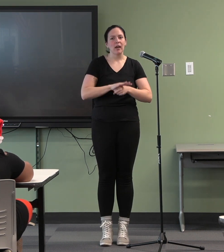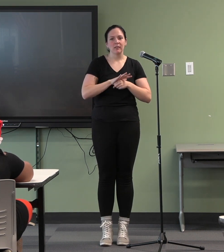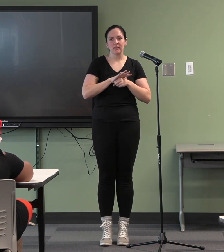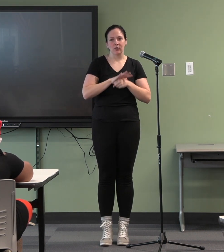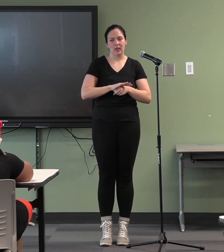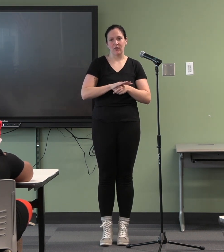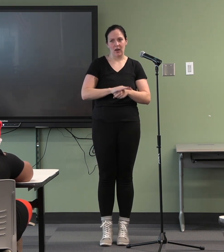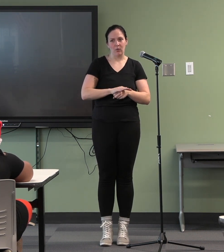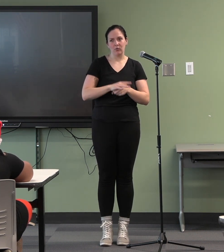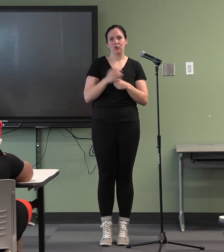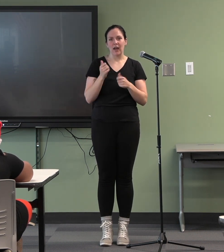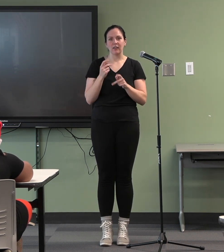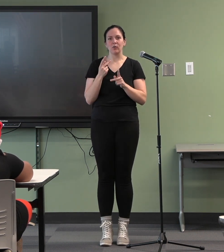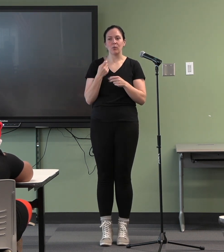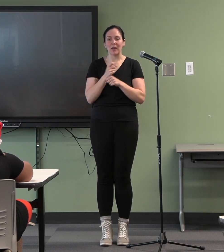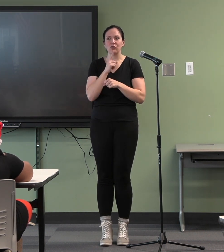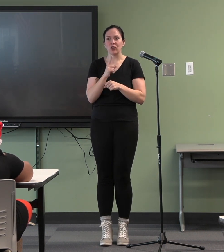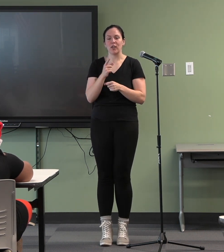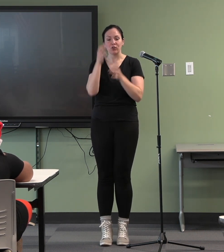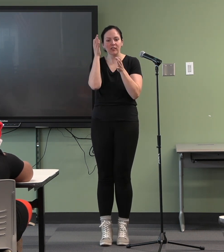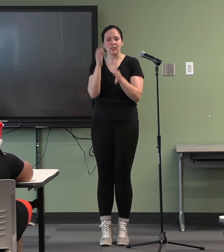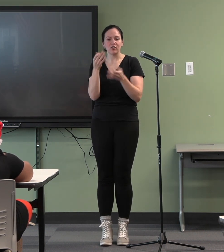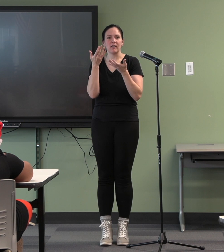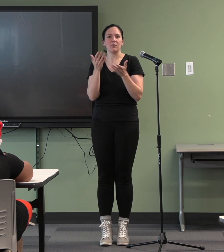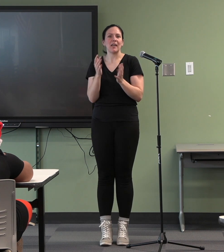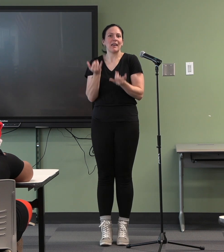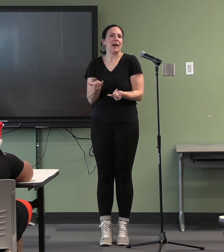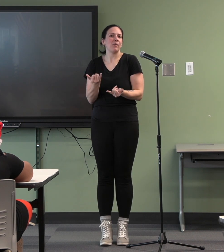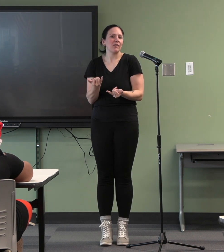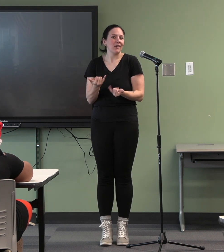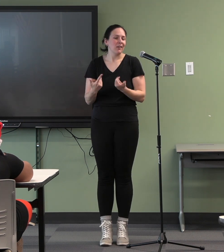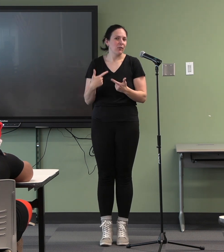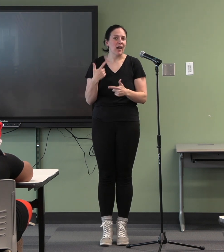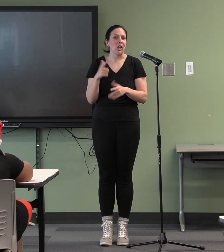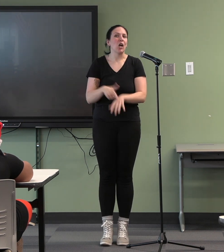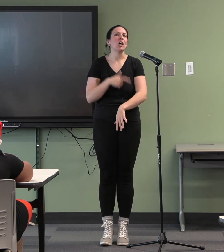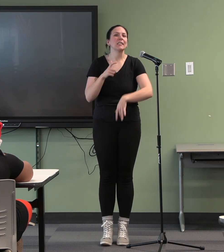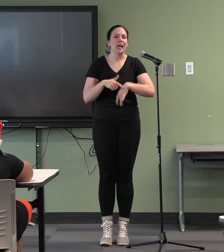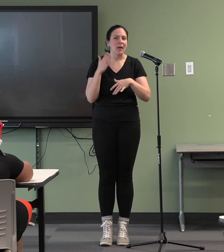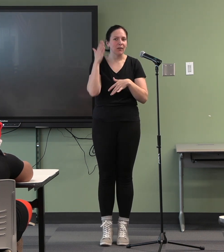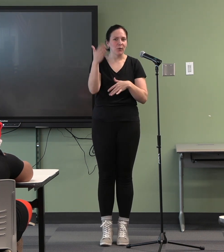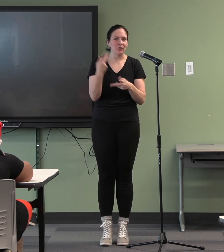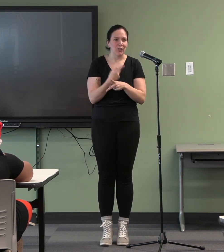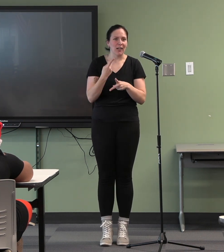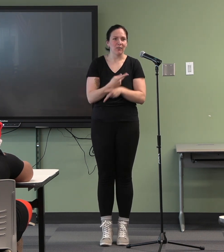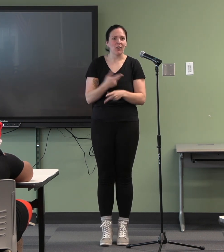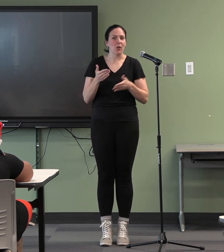stress yourself out trying to make sure that your decision is made now. You got a long time ahead of you to figure it out along the way.